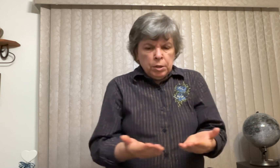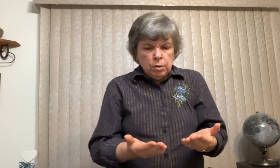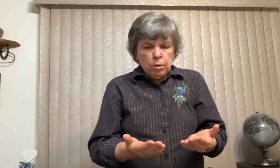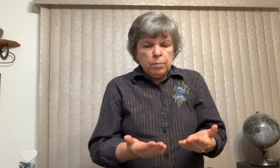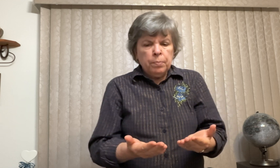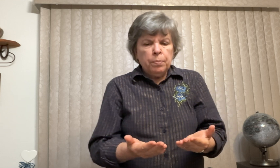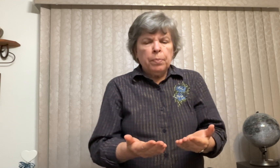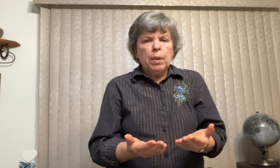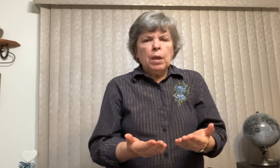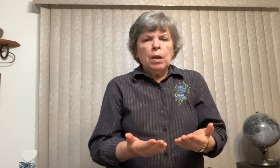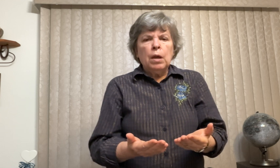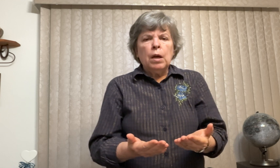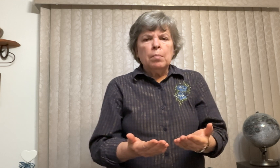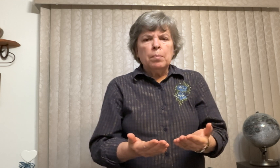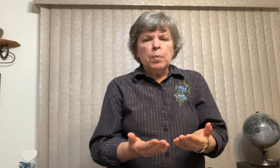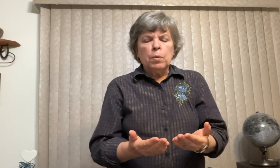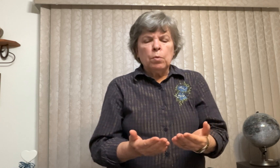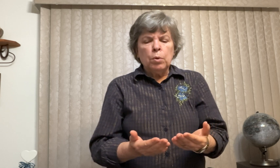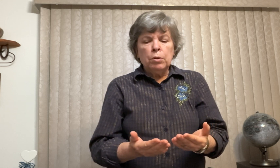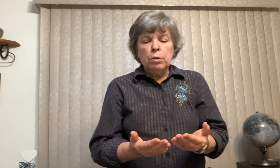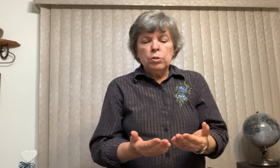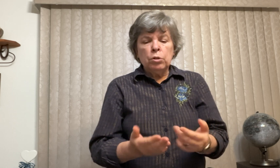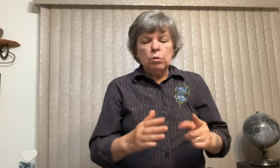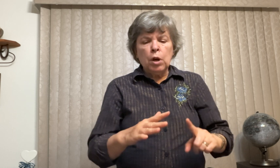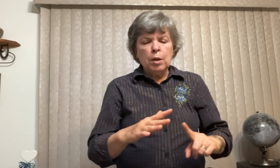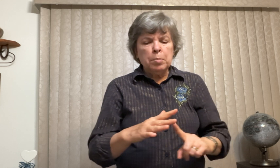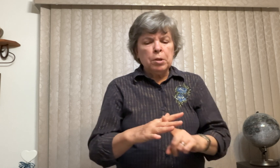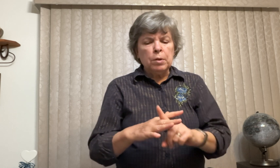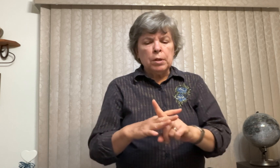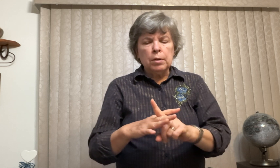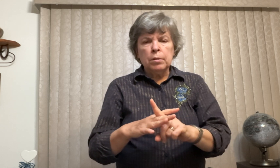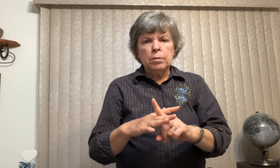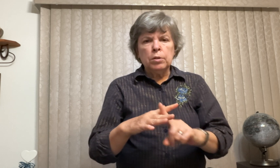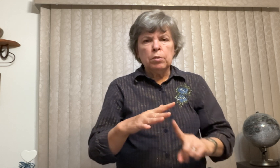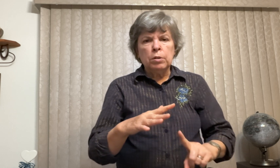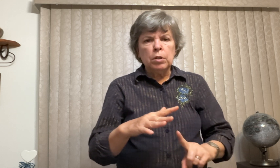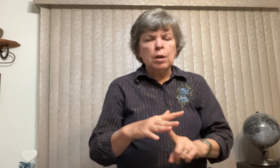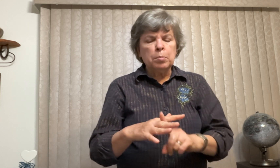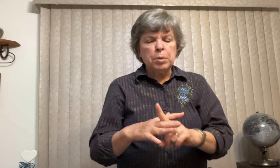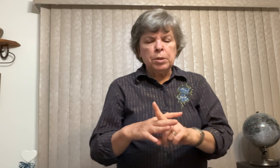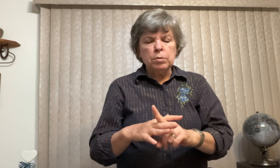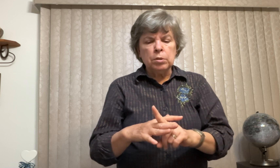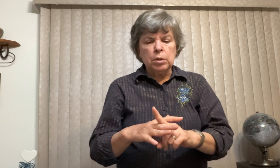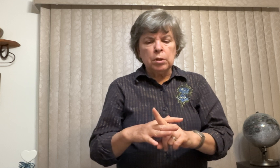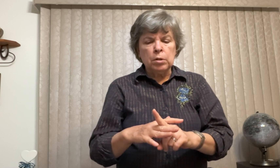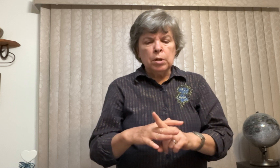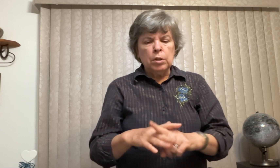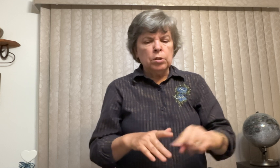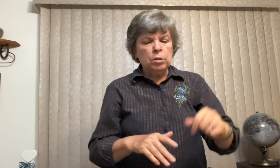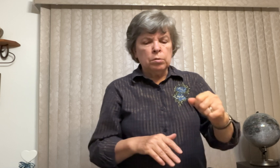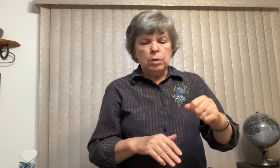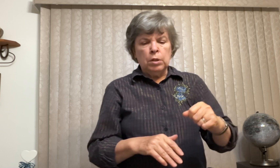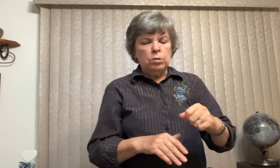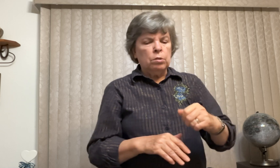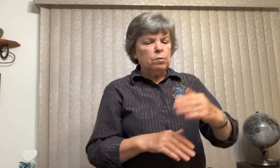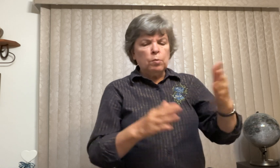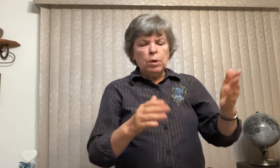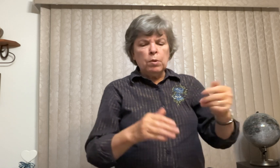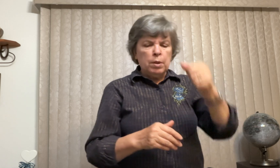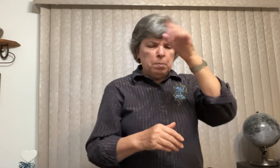here, or you could show God appearing, that God appears there, so everywhere that